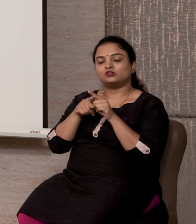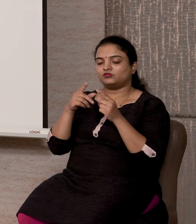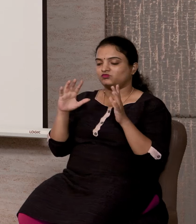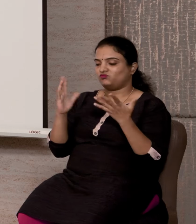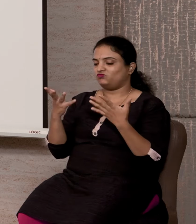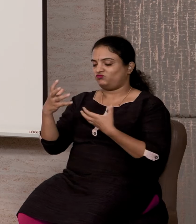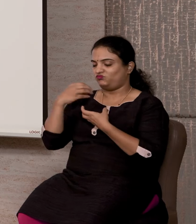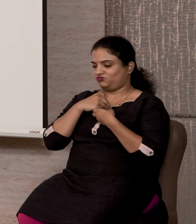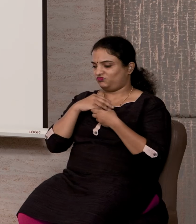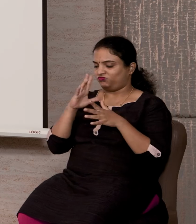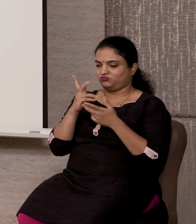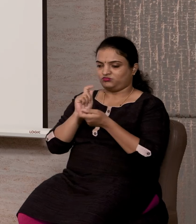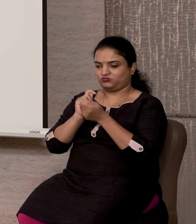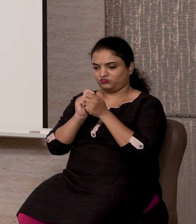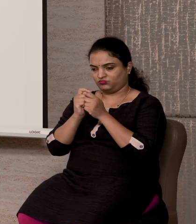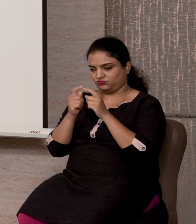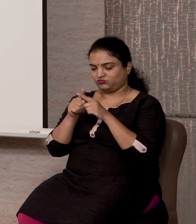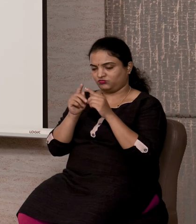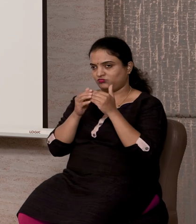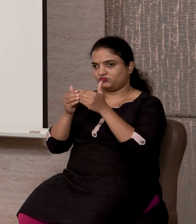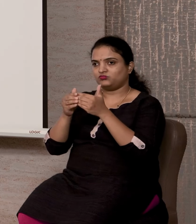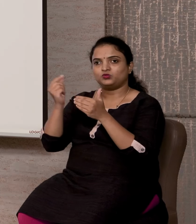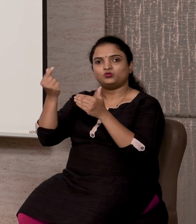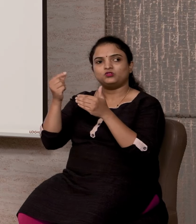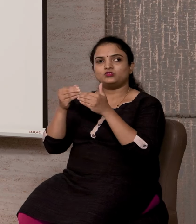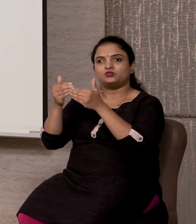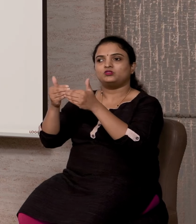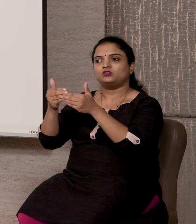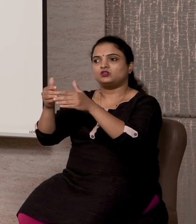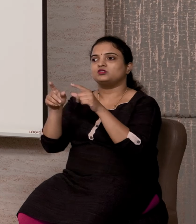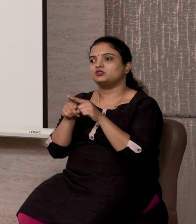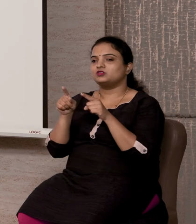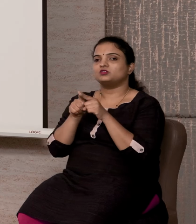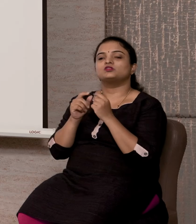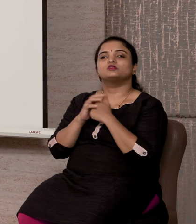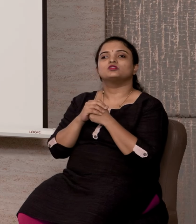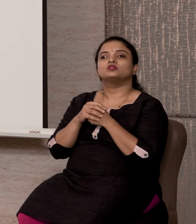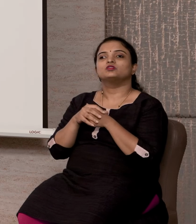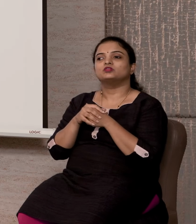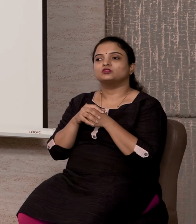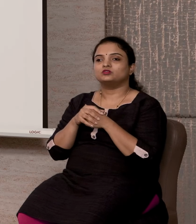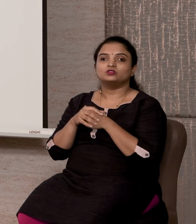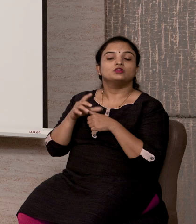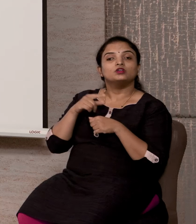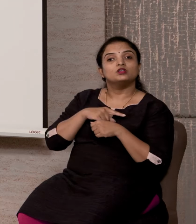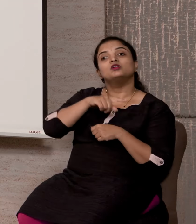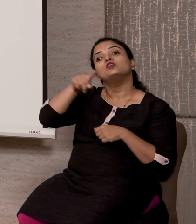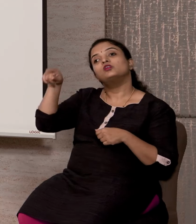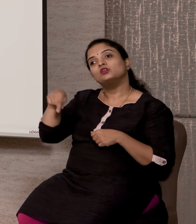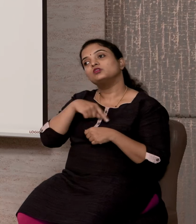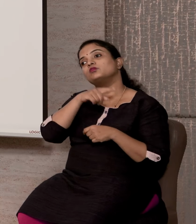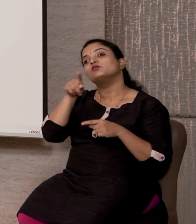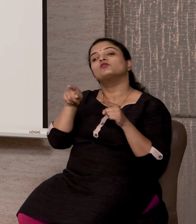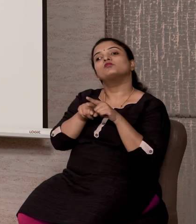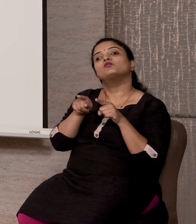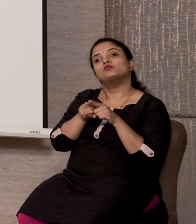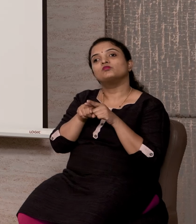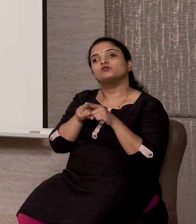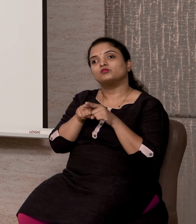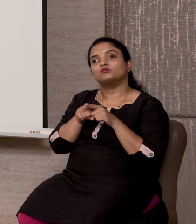it, and then it trickles down to every state, every university, and so on. And in all of these model curriculas, there